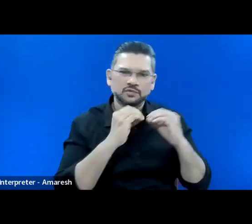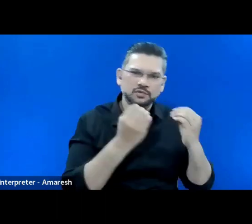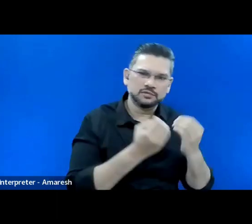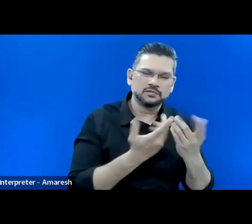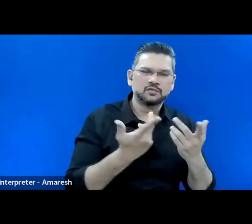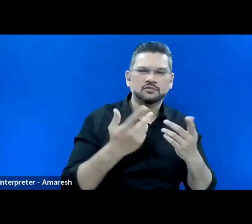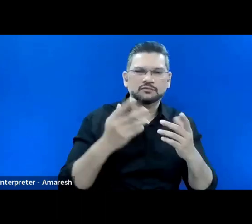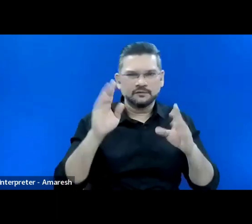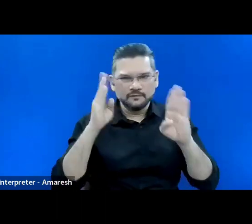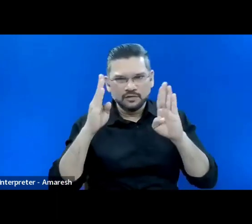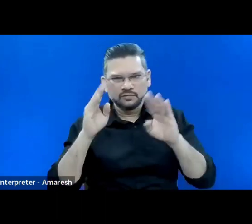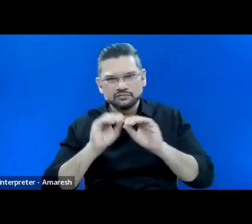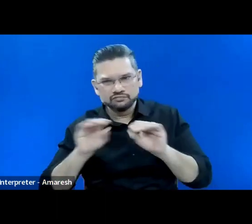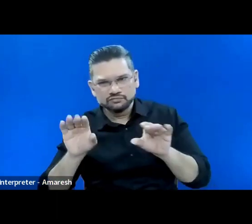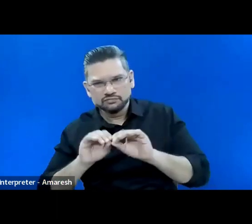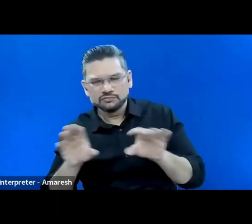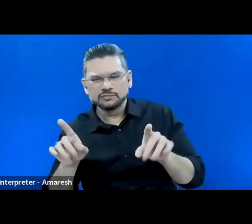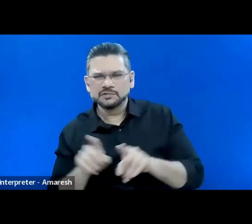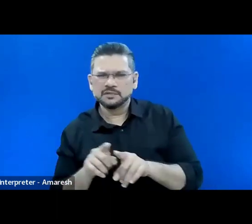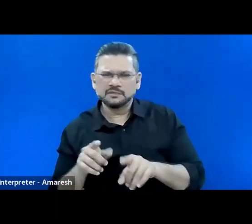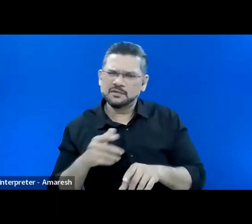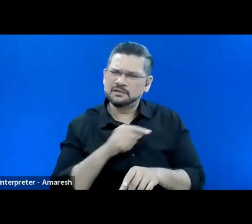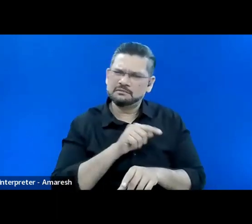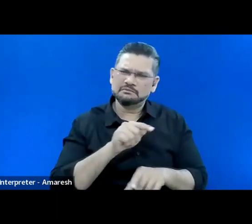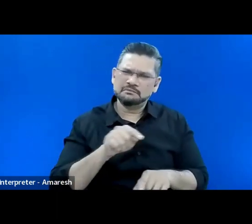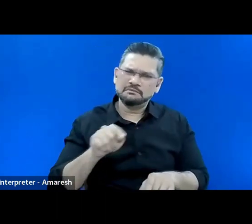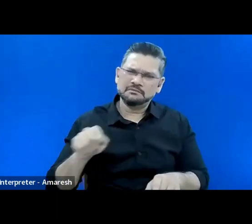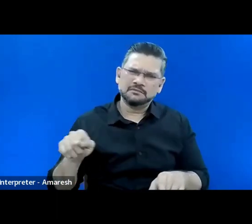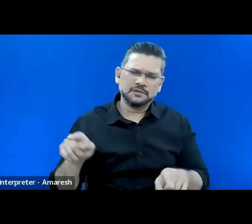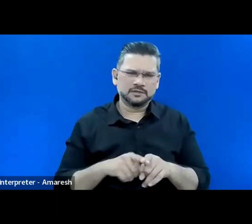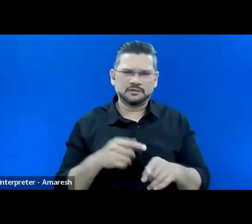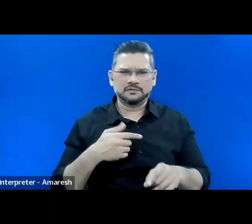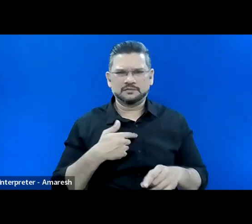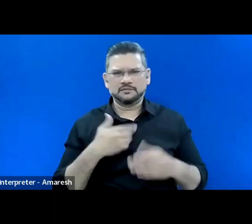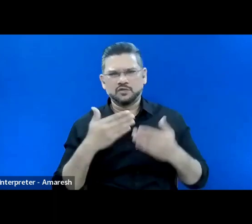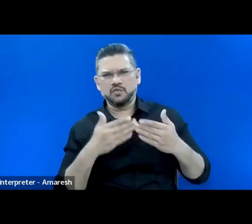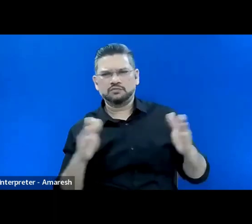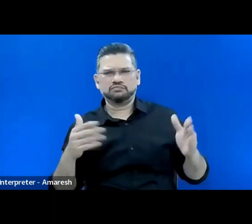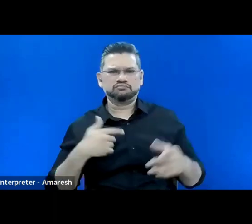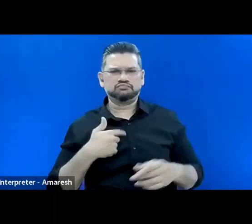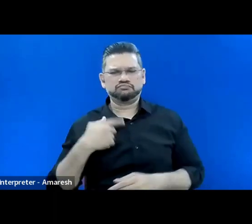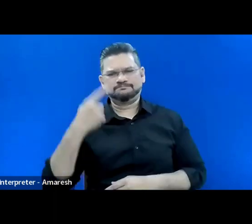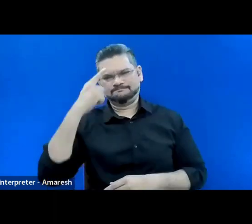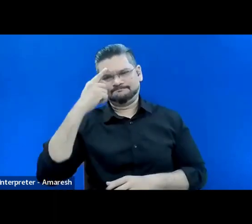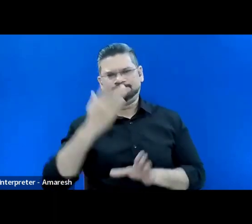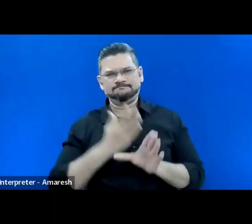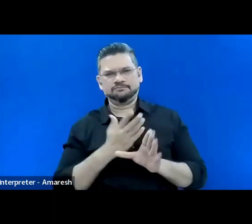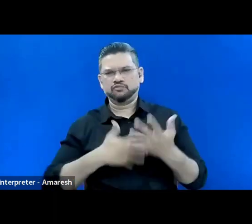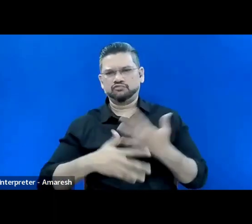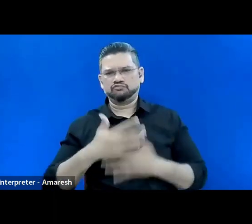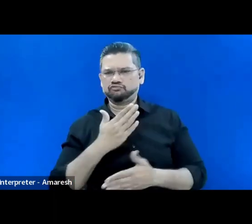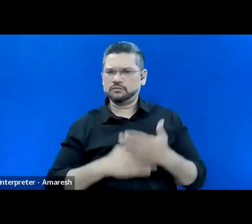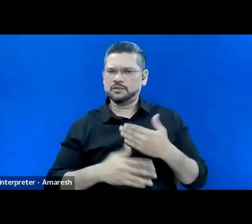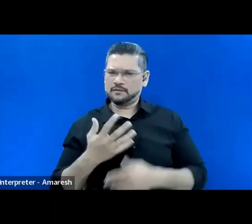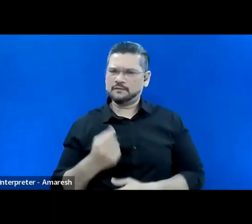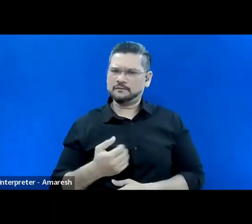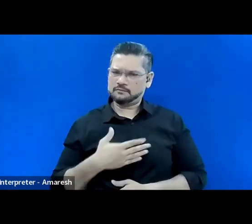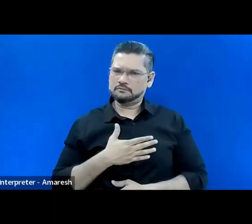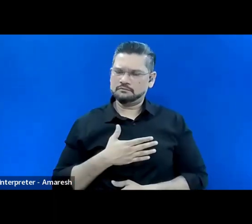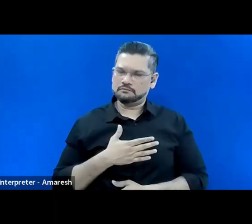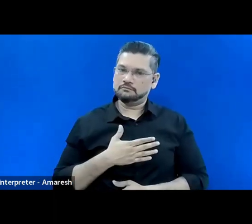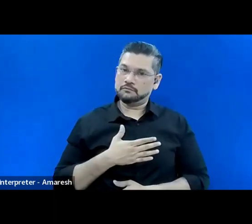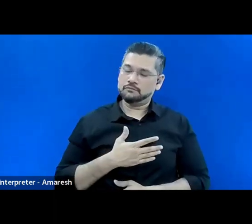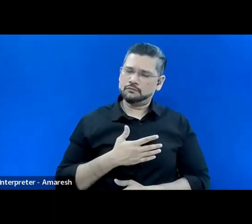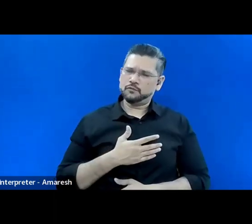internet, where you're just being open about your mental health condition or the psychosocial disability, which, by the way, does a lot of good, you